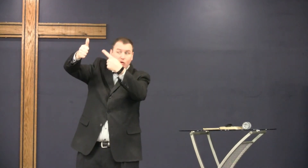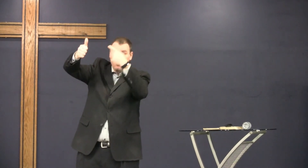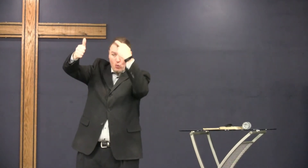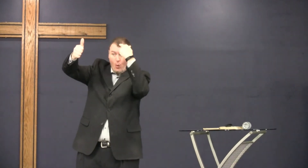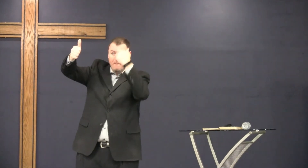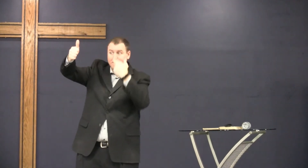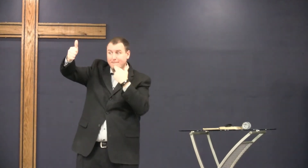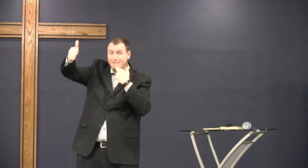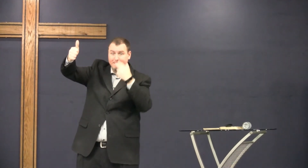him.